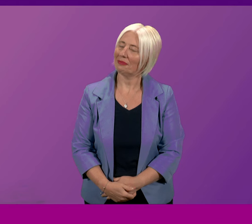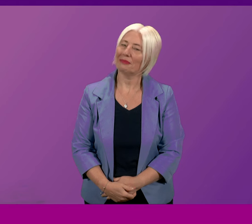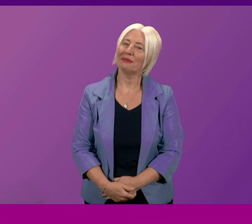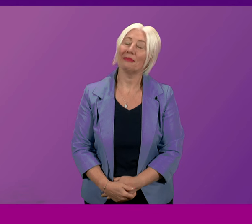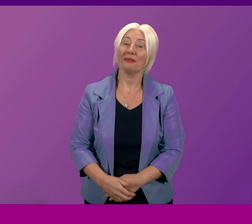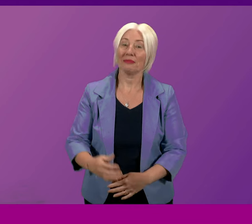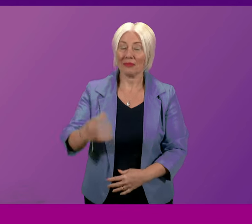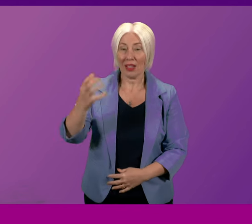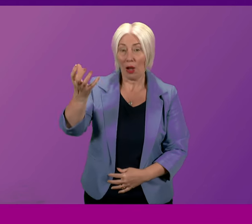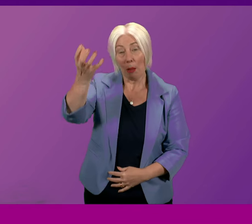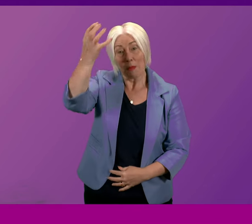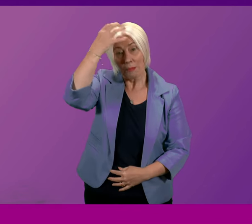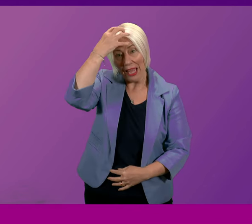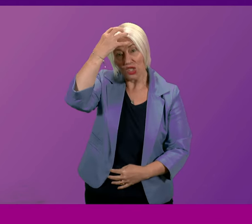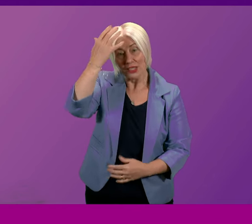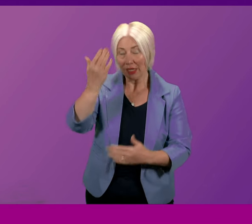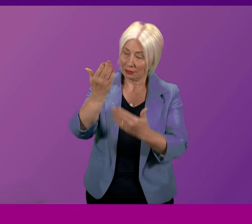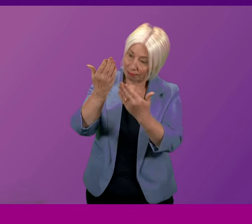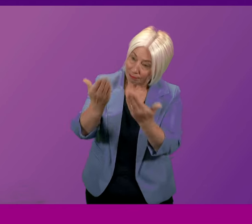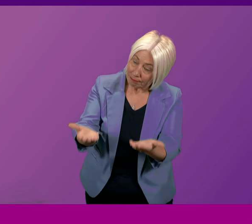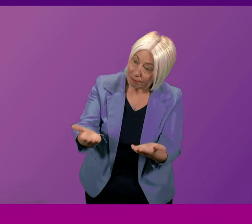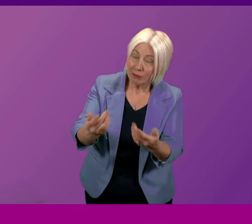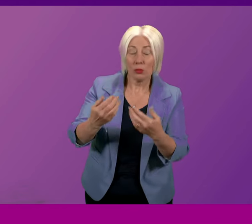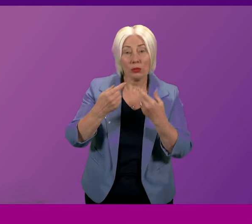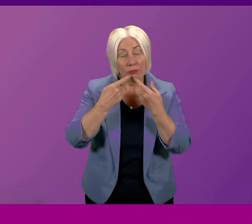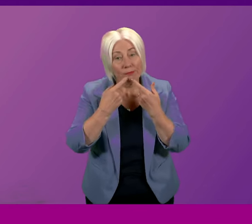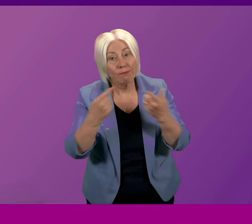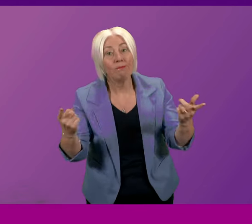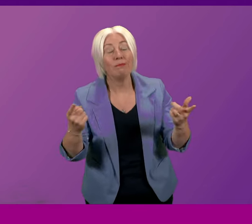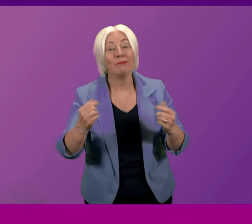Your Majesty, I now invite you to address the Scottish Parliament.